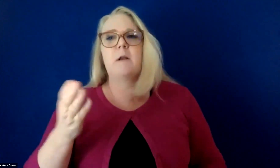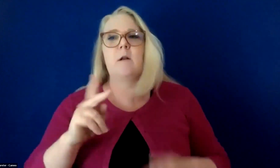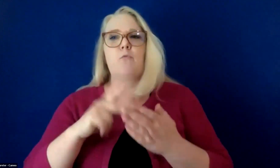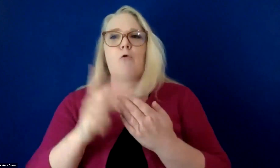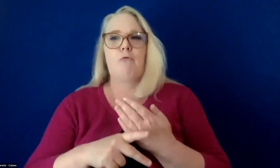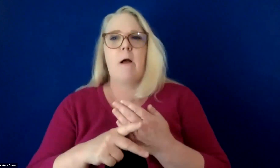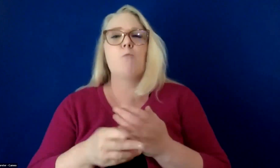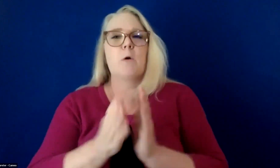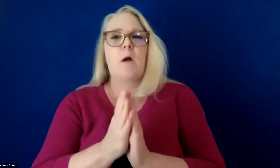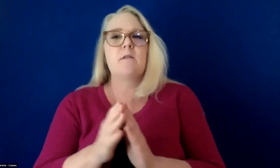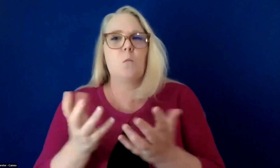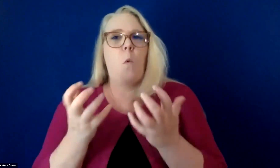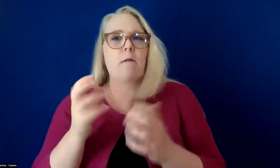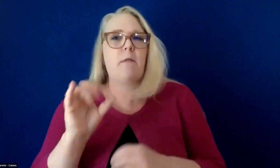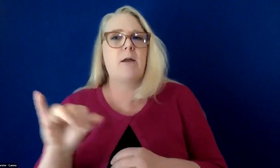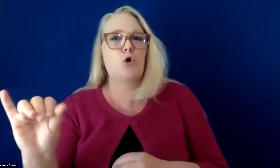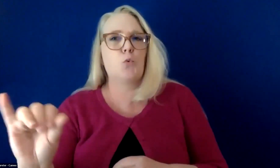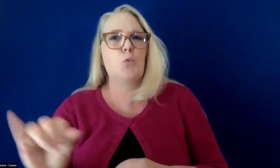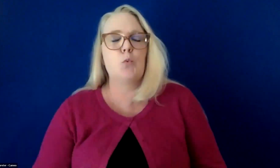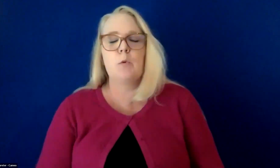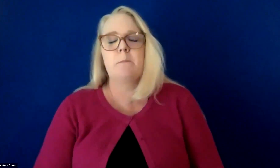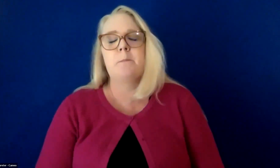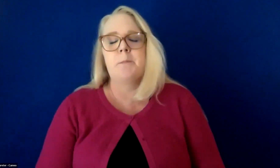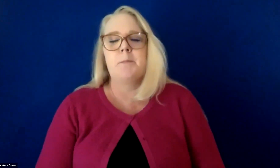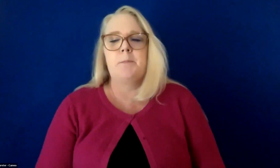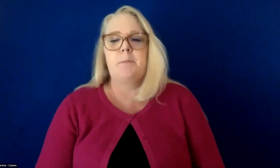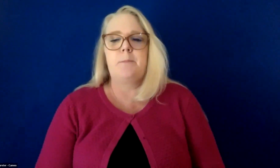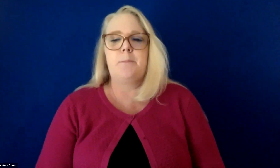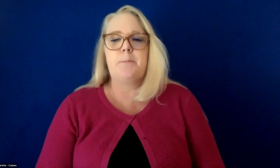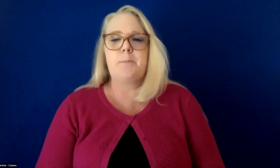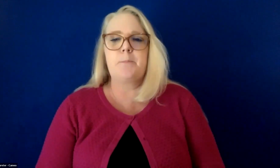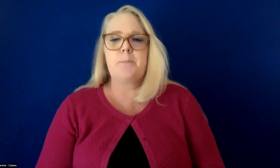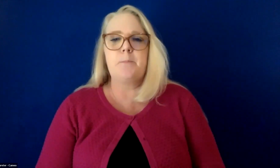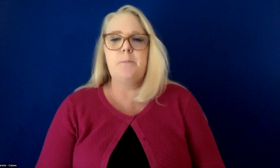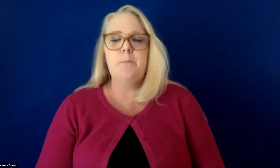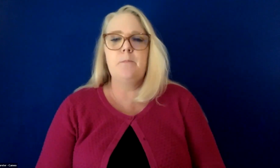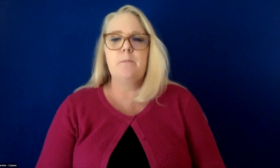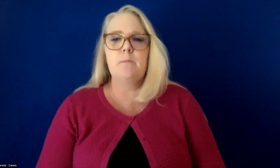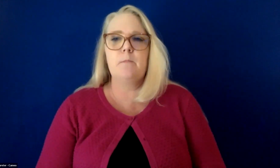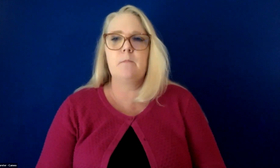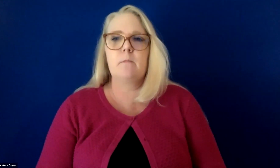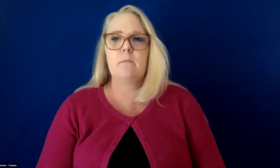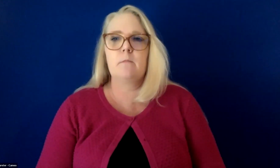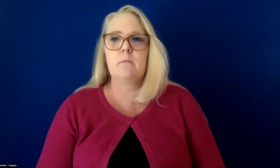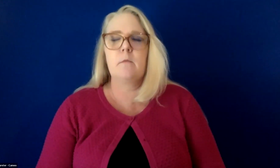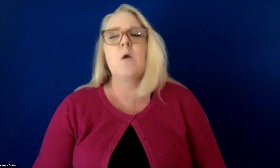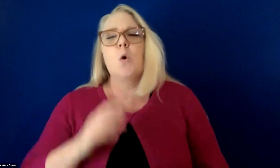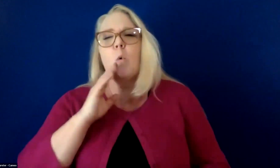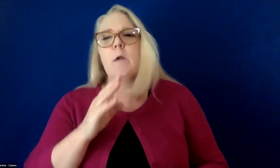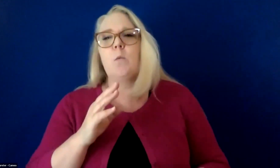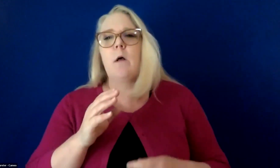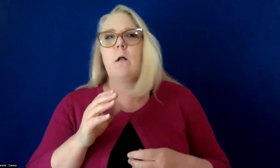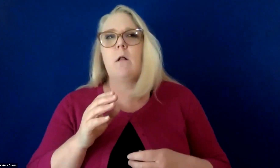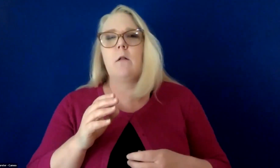that is looking at getting vendor to do that. So with that, just real quickly, and I want to take time to talk about it next time because